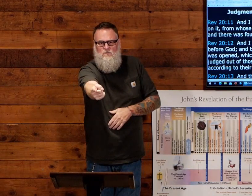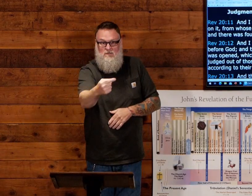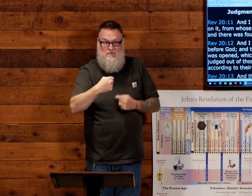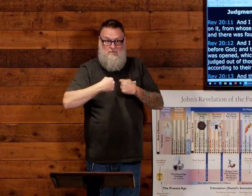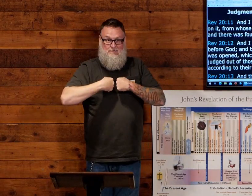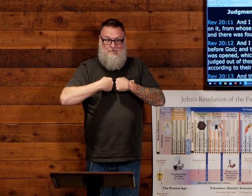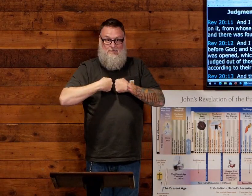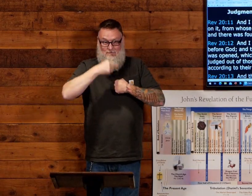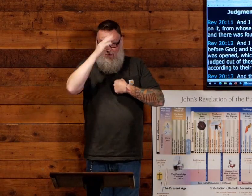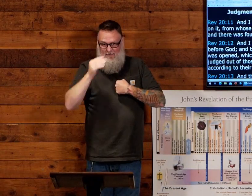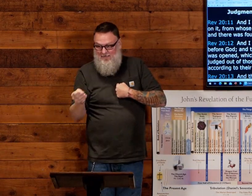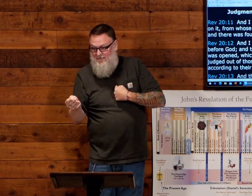God will command Christ to go.